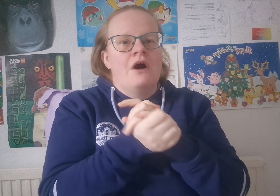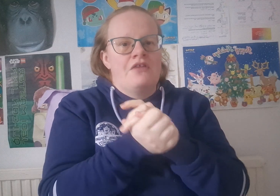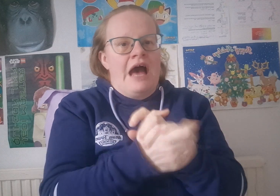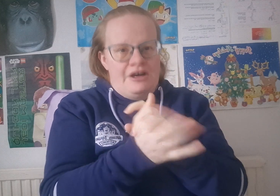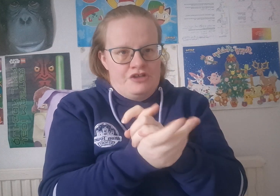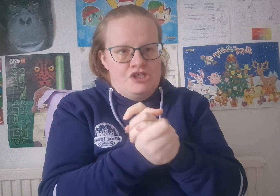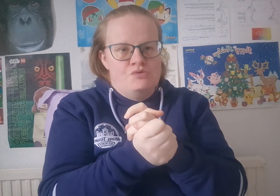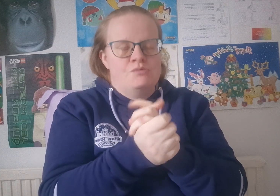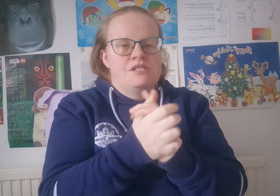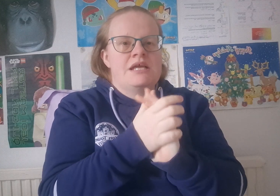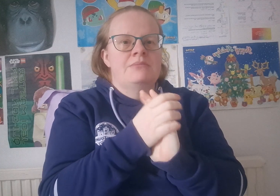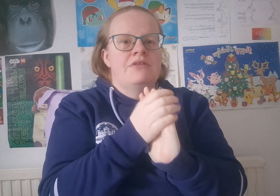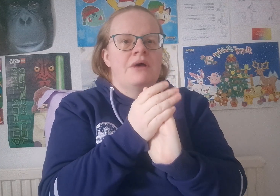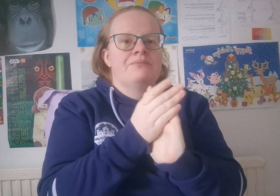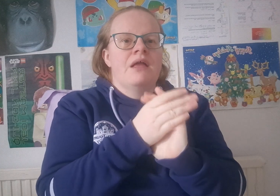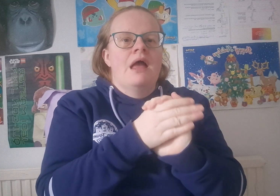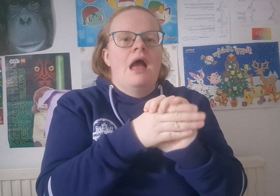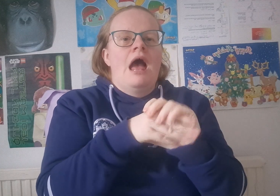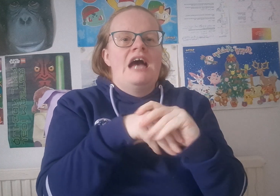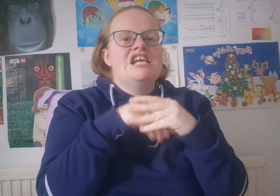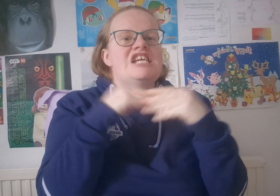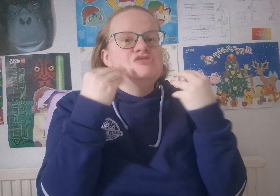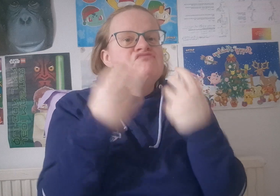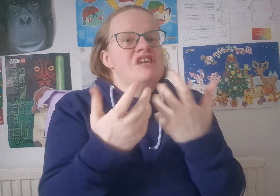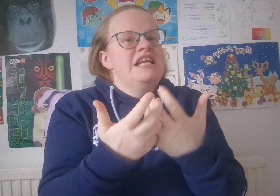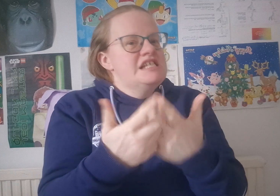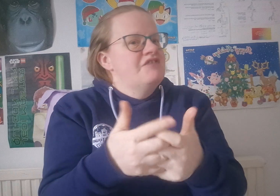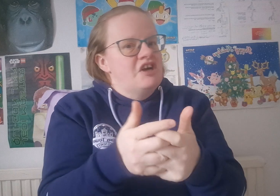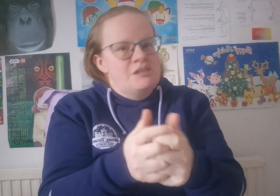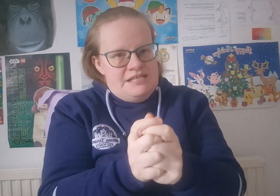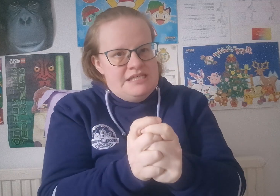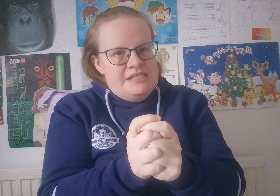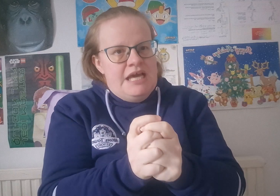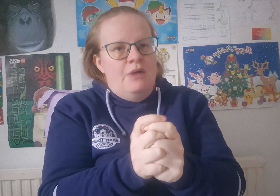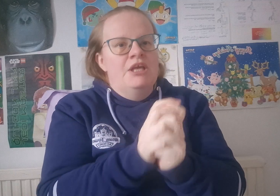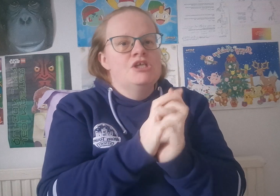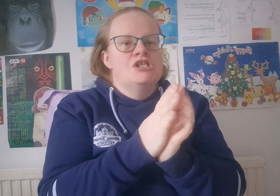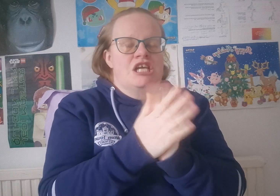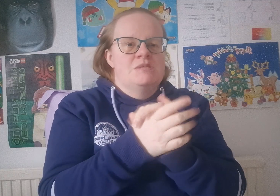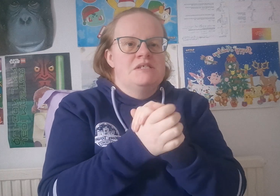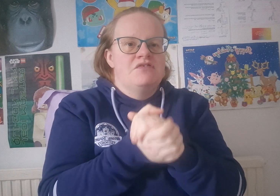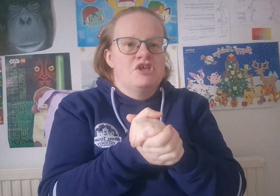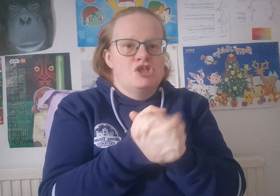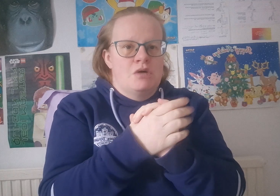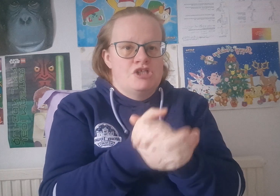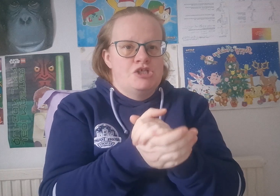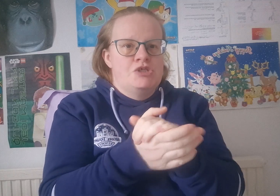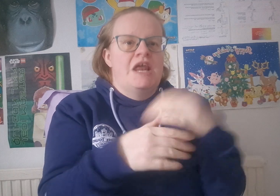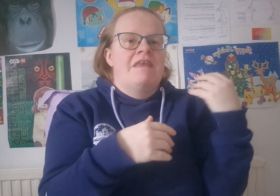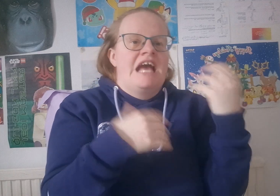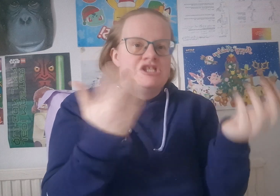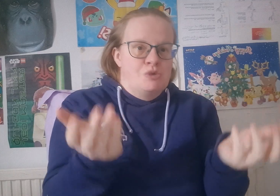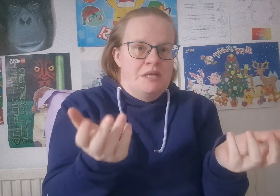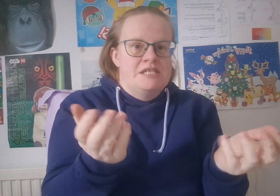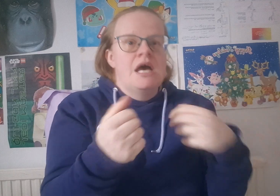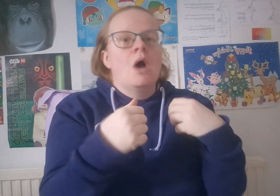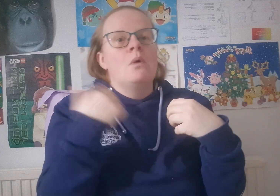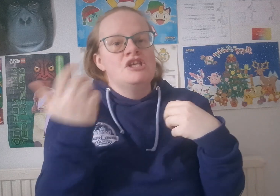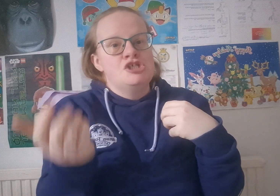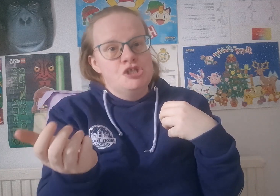father had other children with the stepmother. And it really is a very domestic tale, because Shakespeare's first child is Susan, and then he has twins. One is